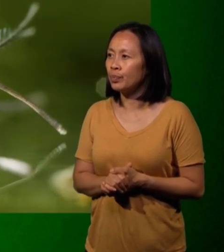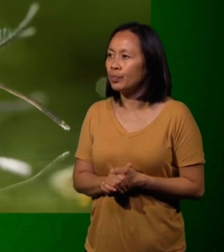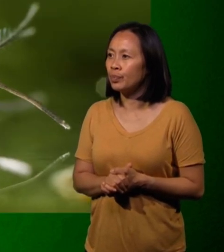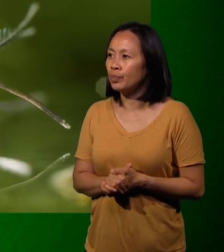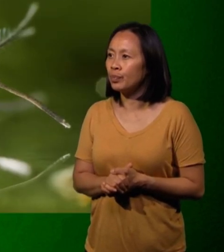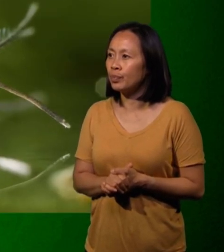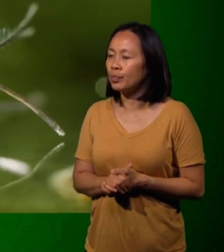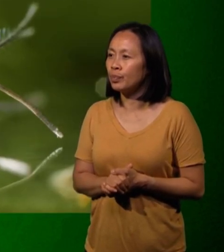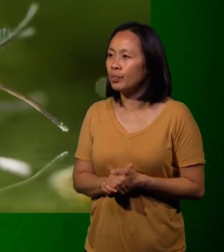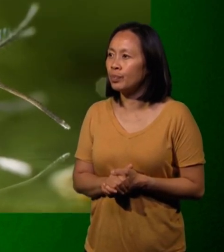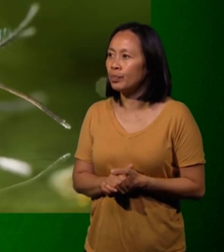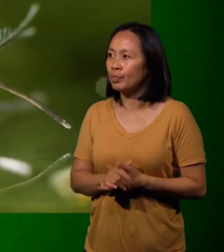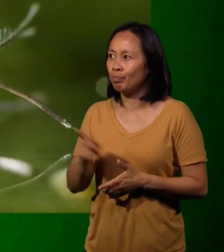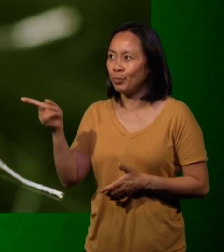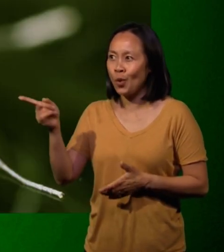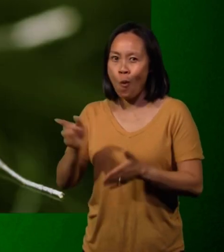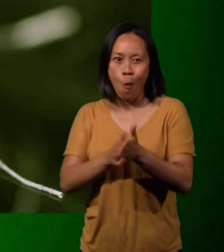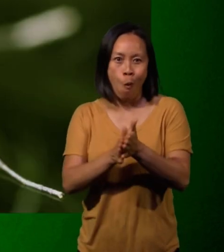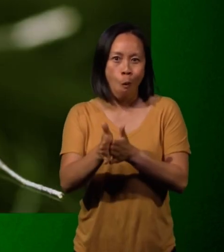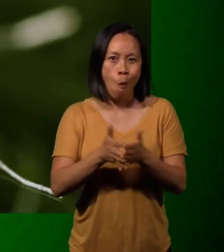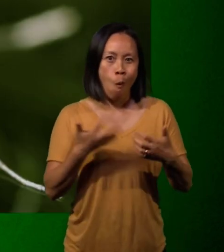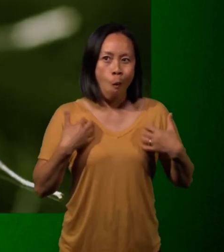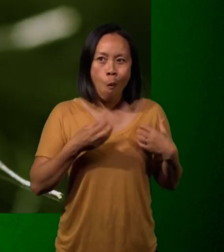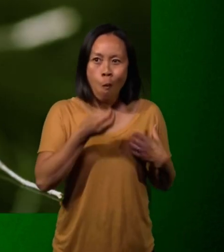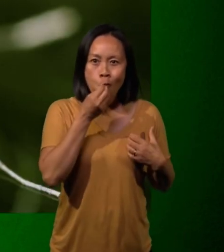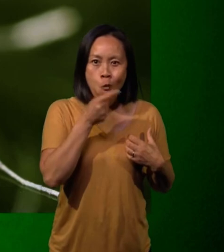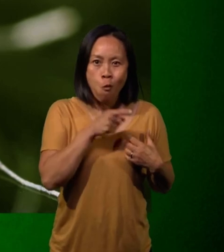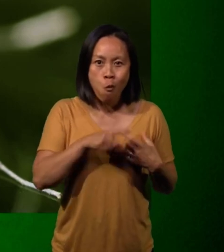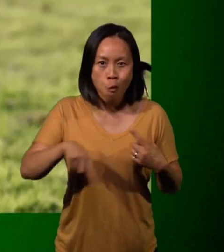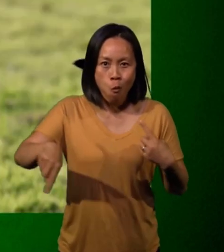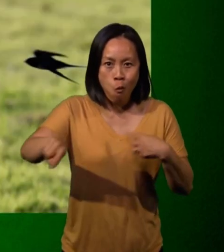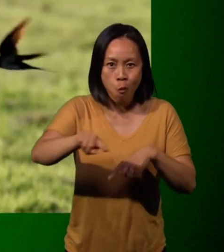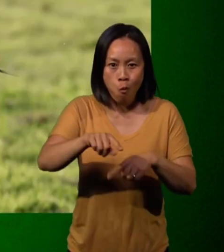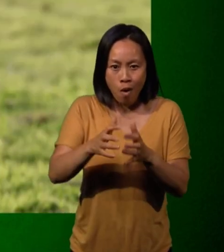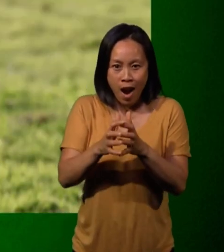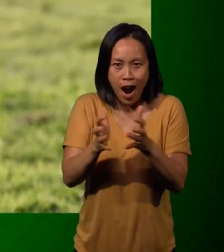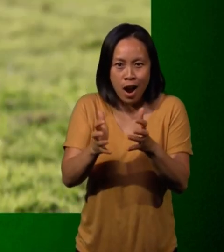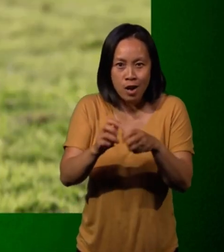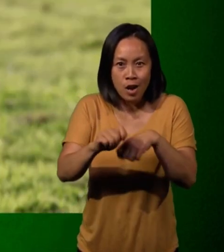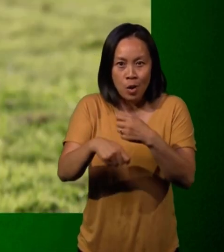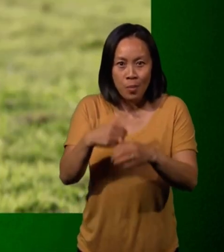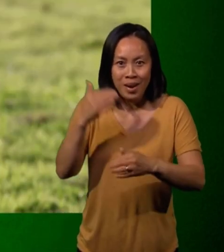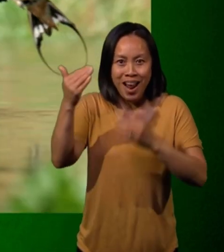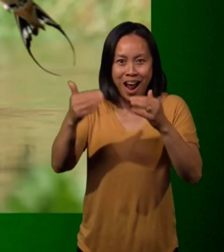And the newly hatched adults provide the perfect banquet.